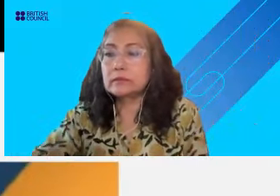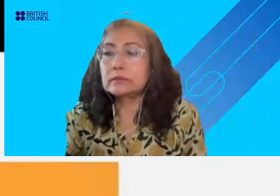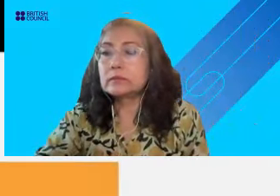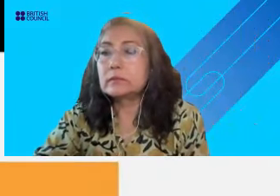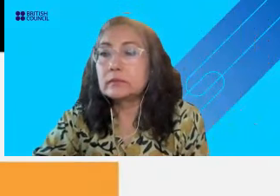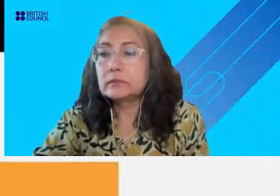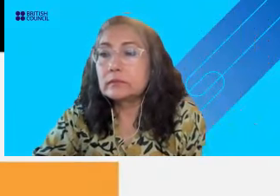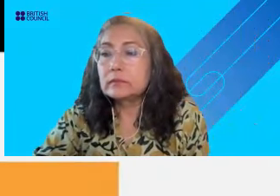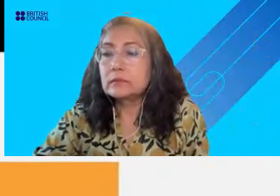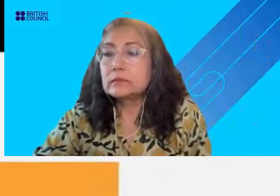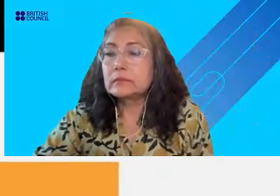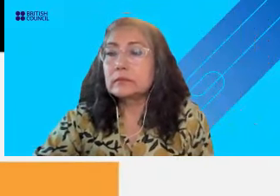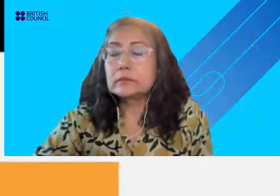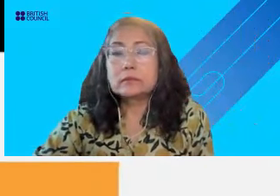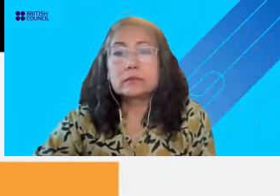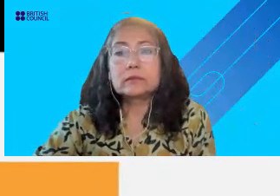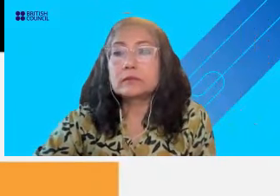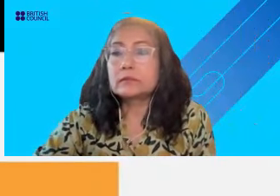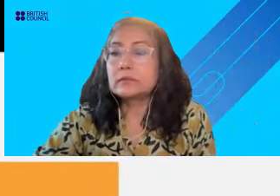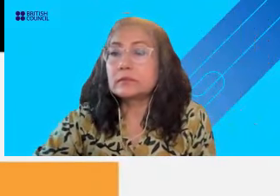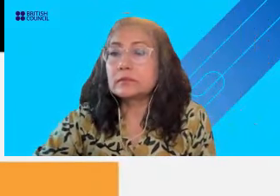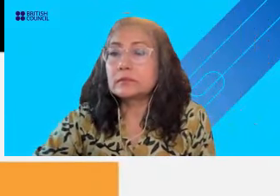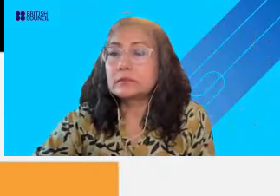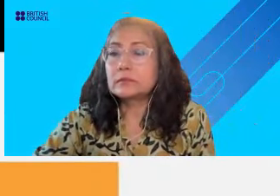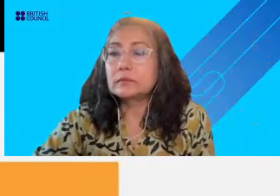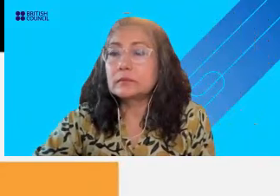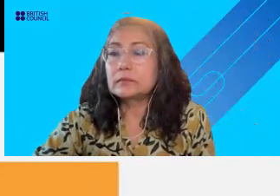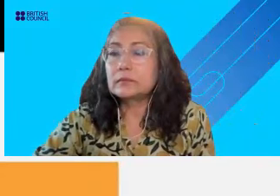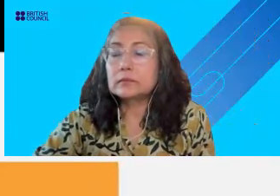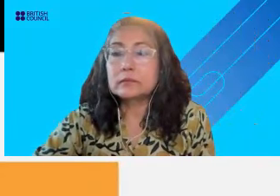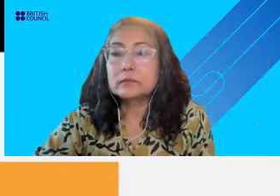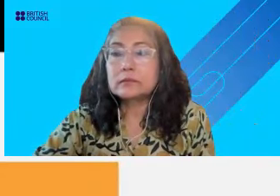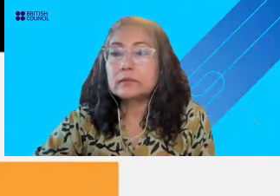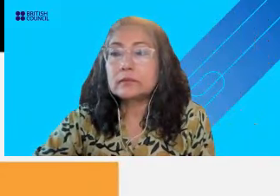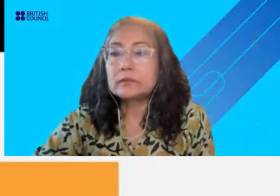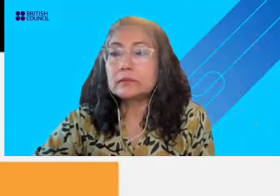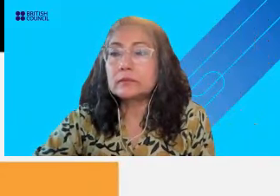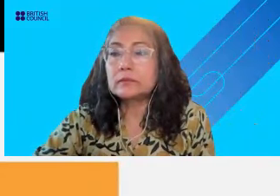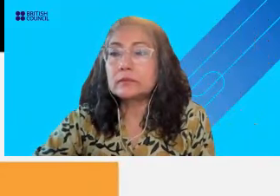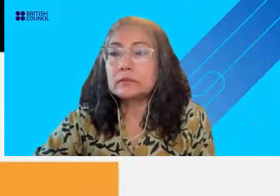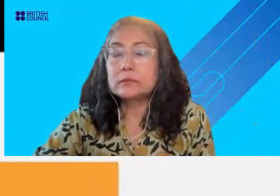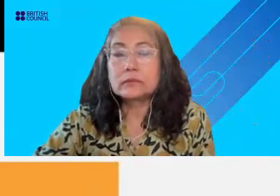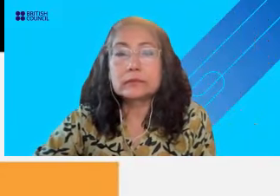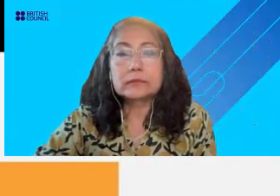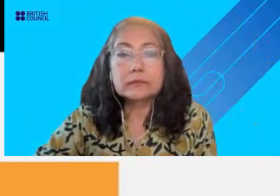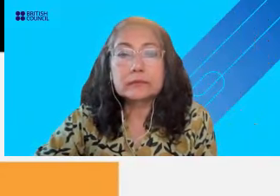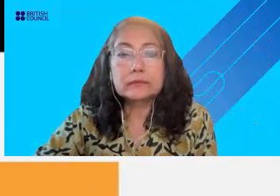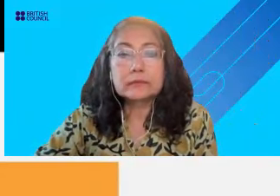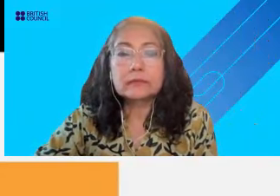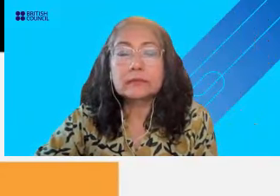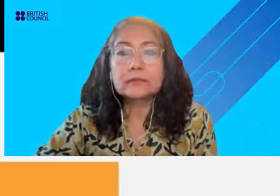Also, 18% of the insects on Earth will disappear if the temperature goes up by 2 degrees centigrade, compared